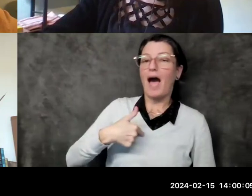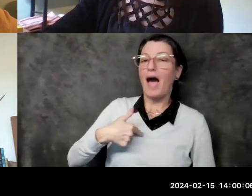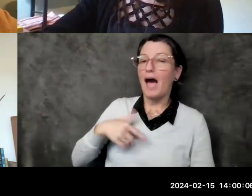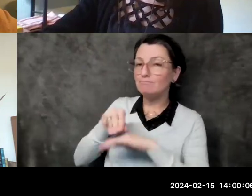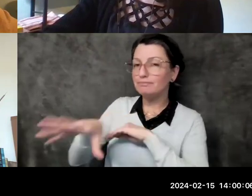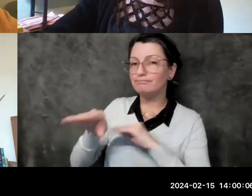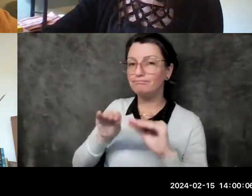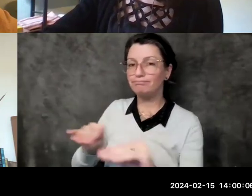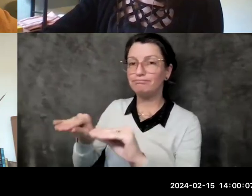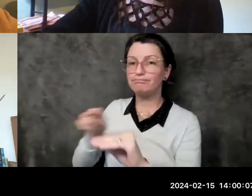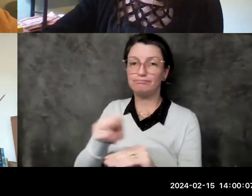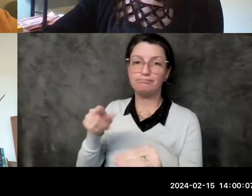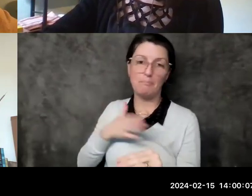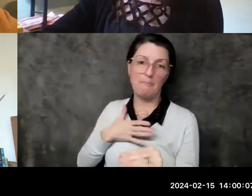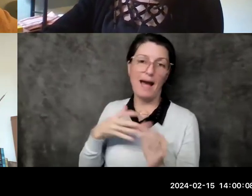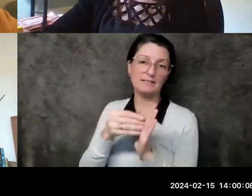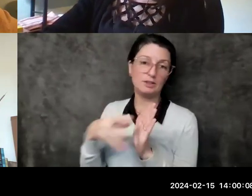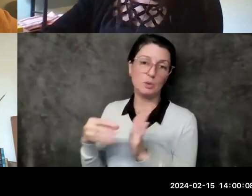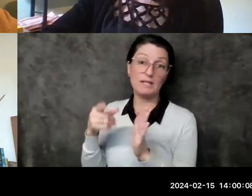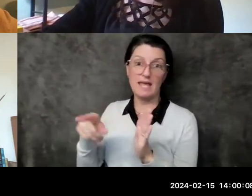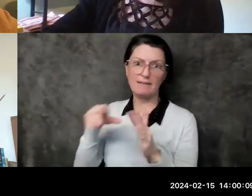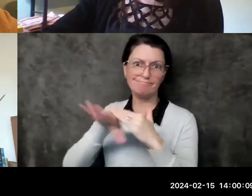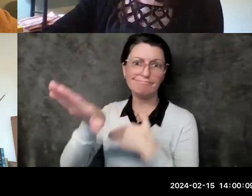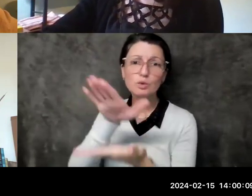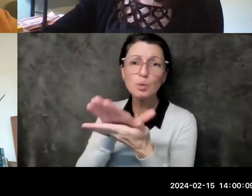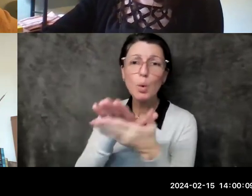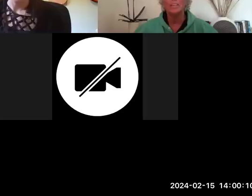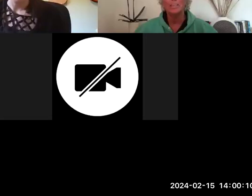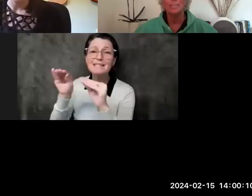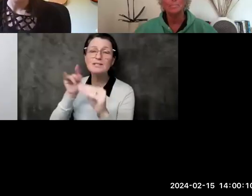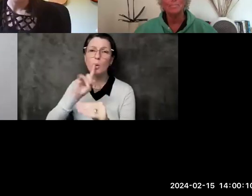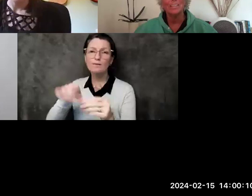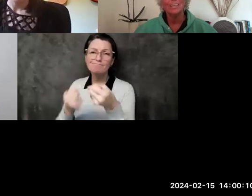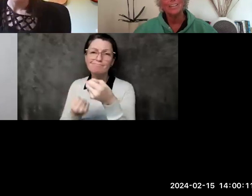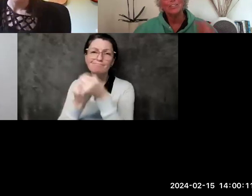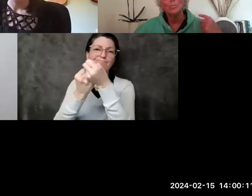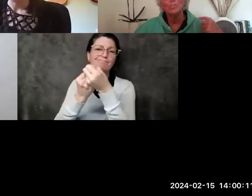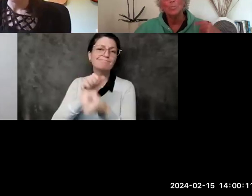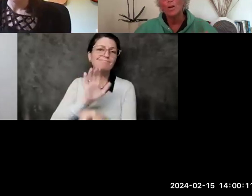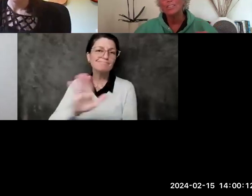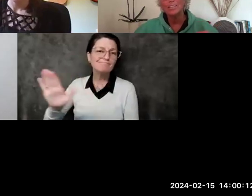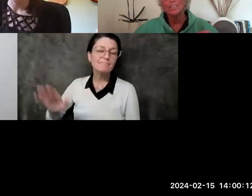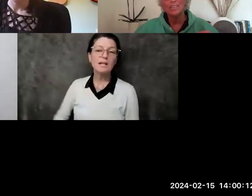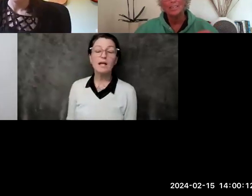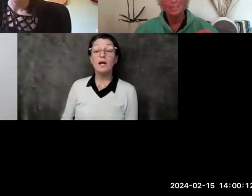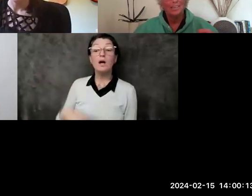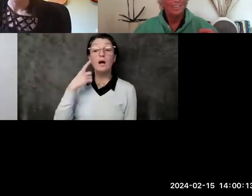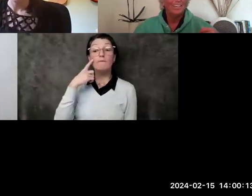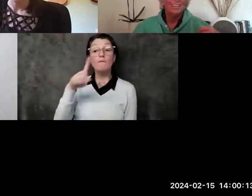in the schools and they're doing that with other kids. So it's just affirming everybody and that. In terms of